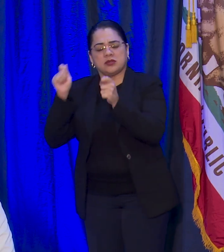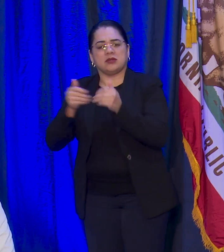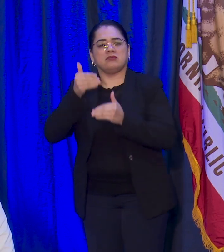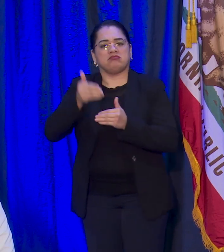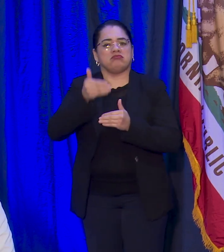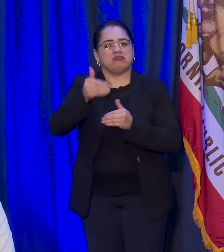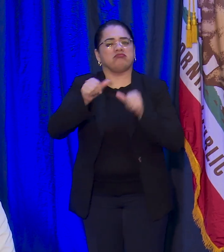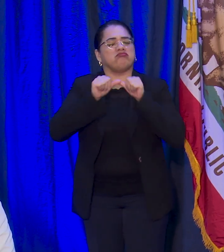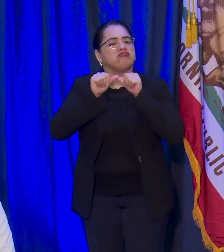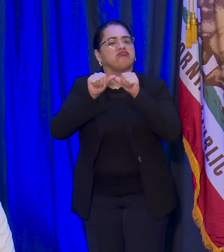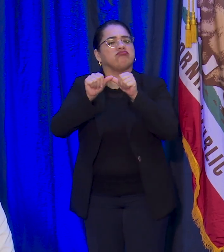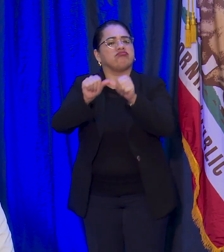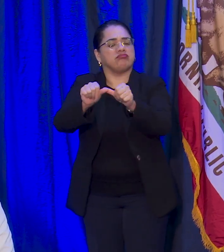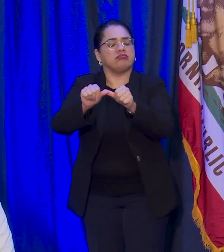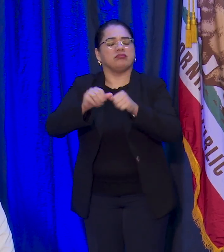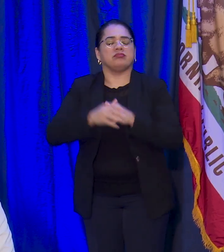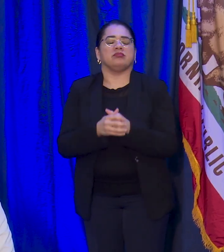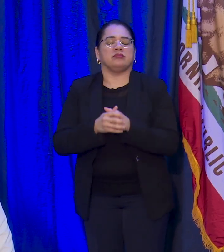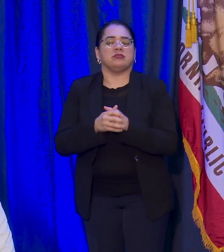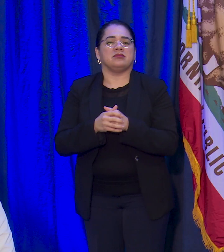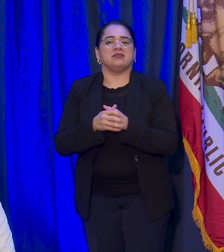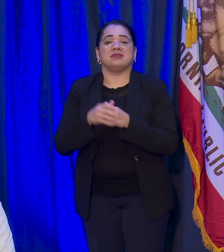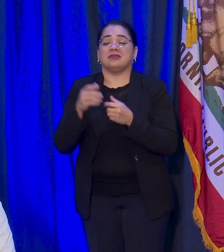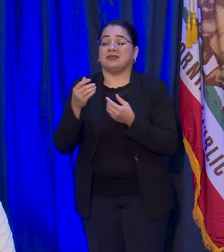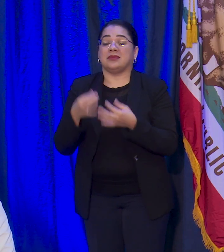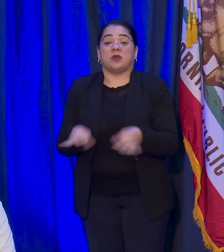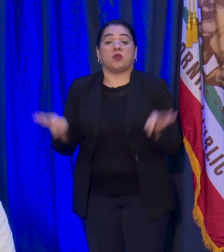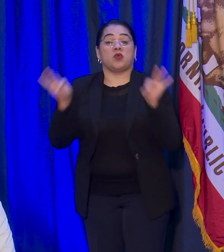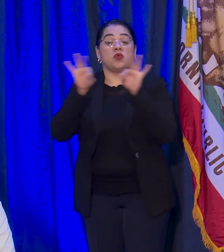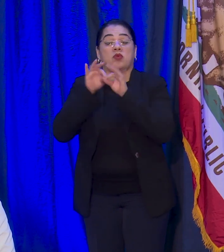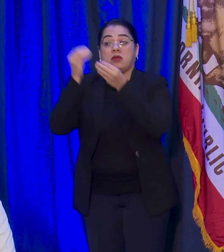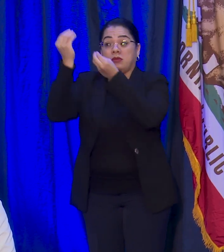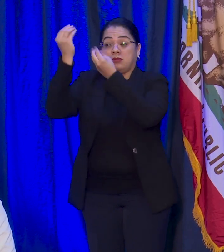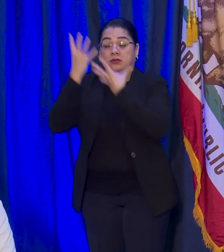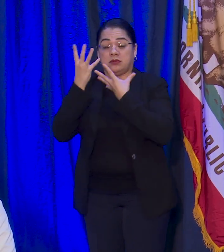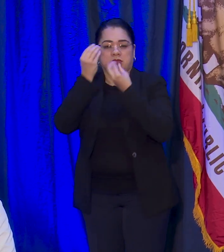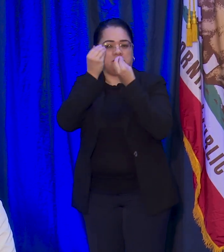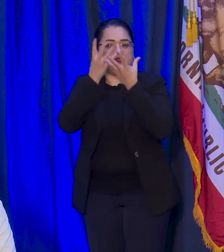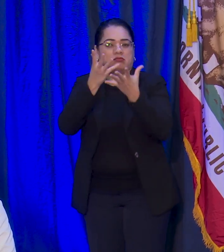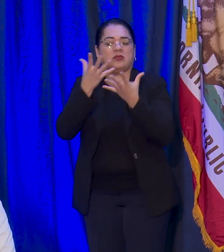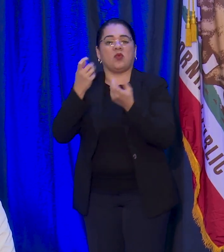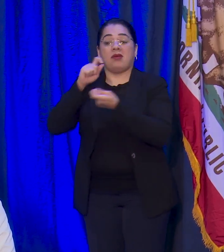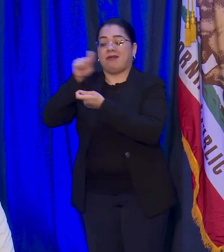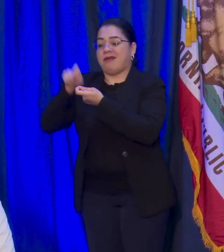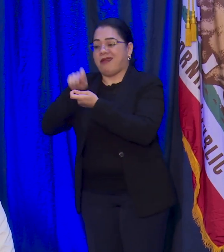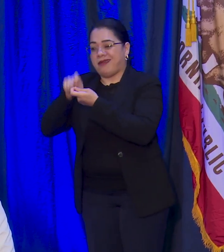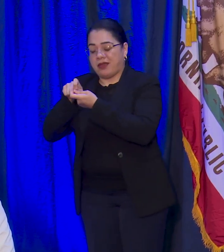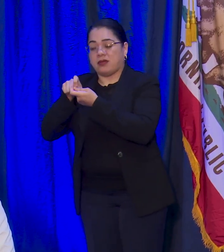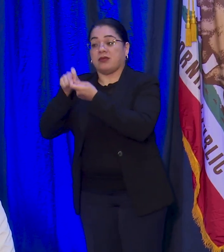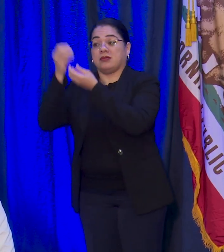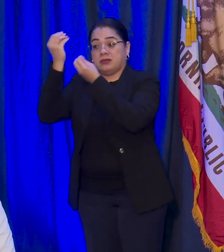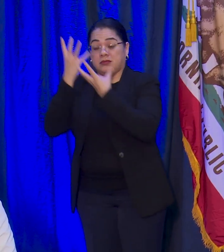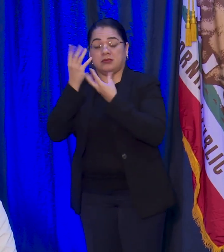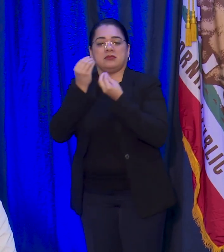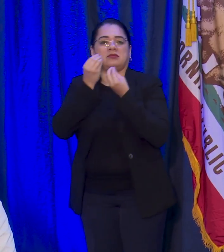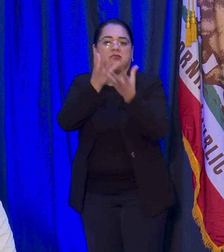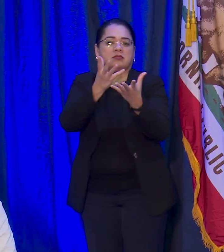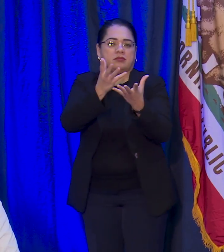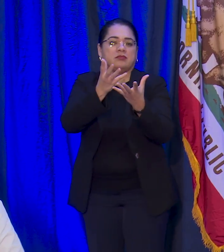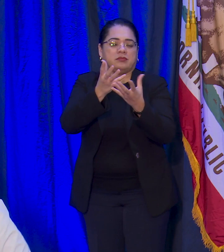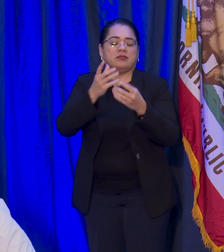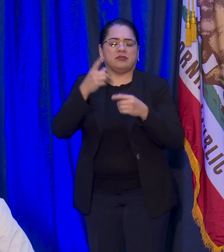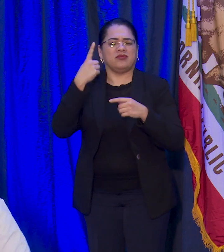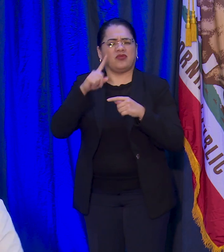well. As we try to get you the most important information, accurate information to everyone across the city and the